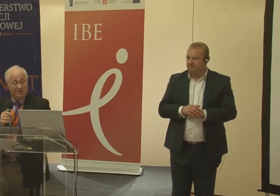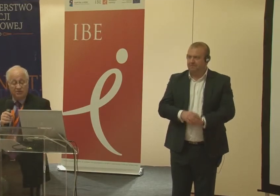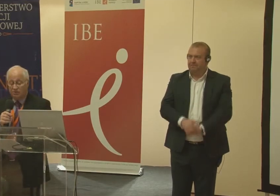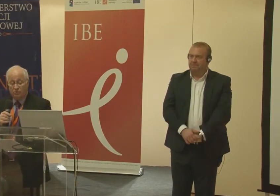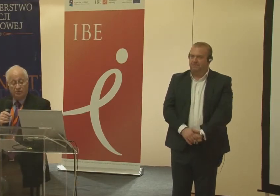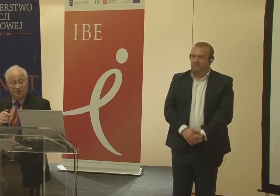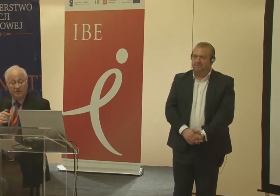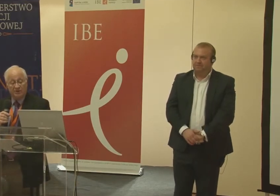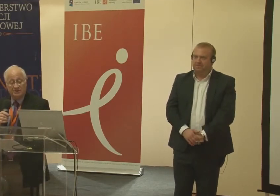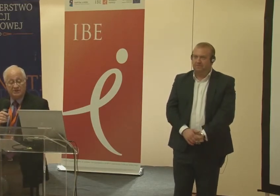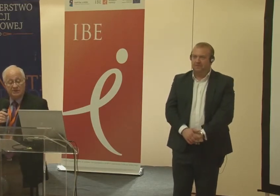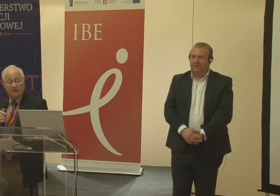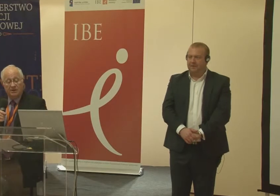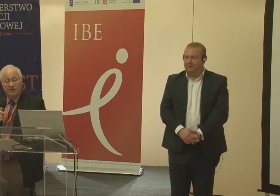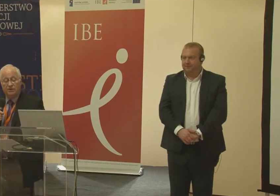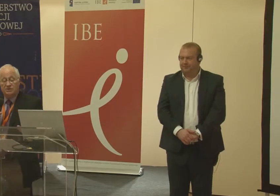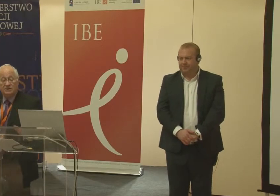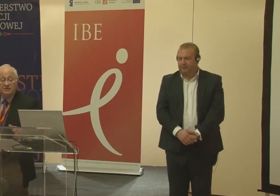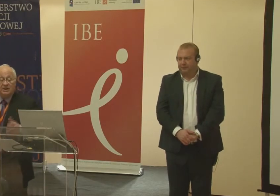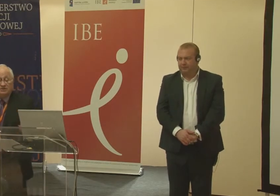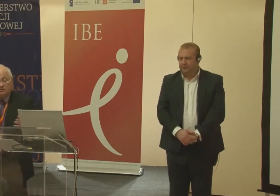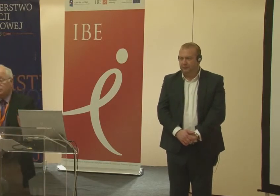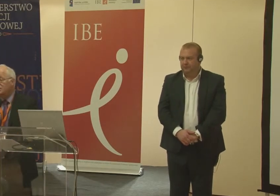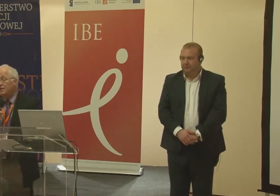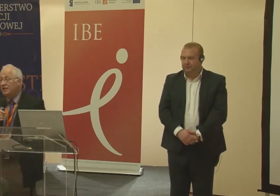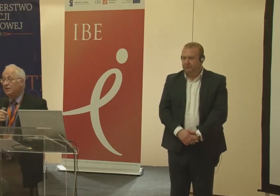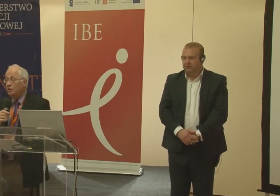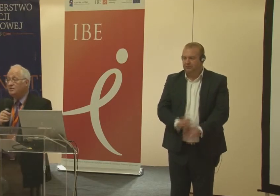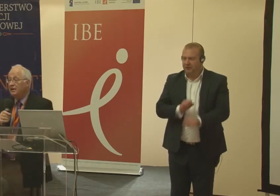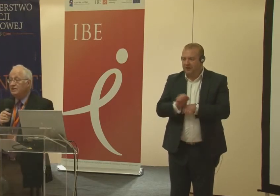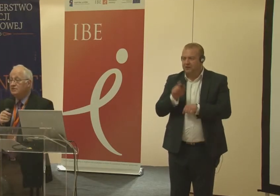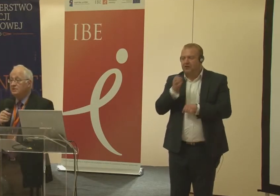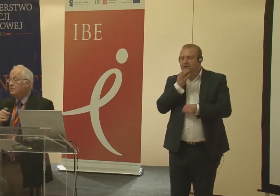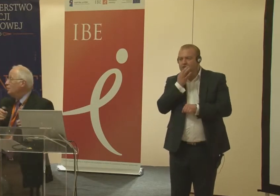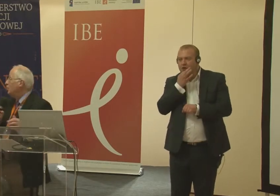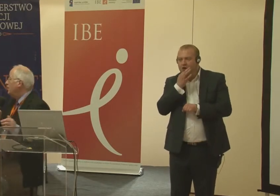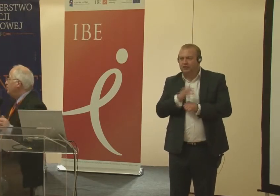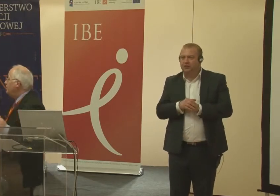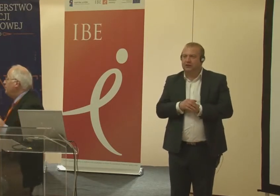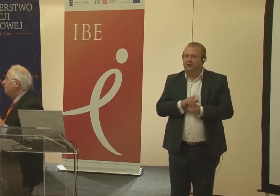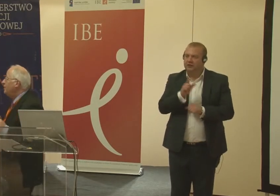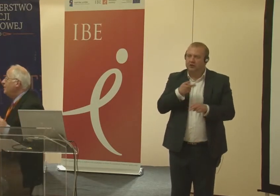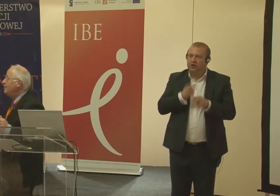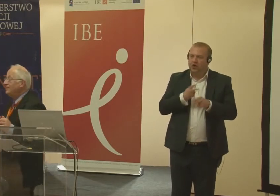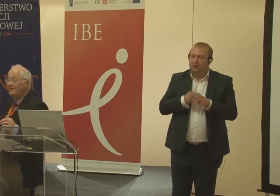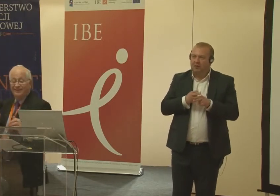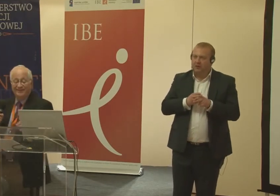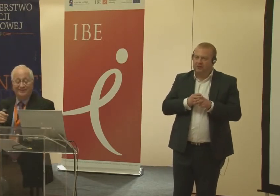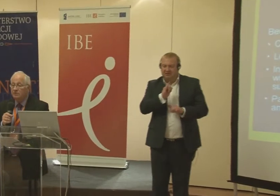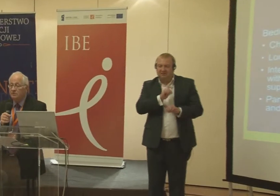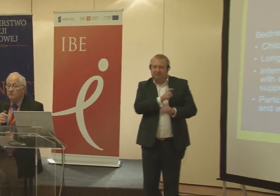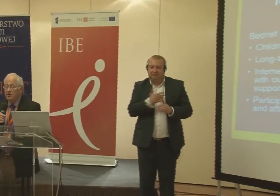as I mentioned, or chronic illnesses. They use the internet to retain that contact with